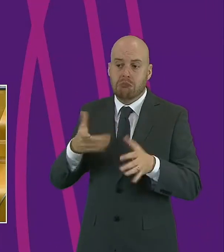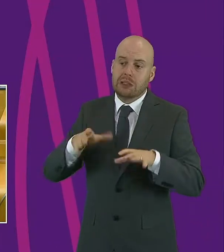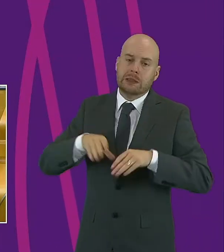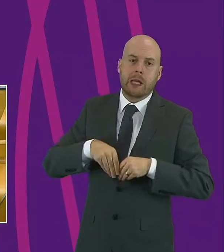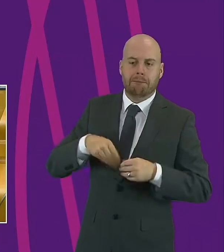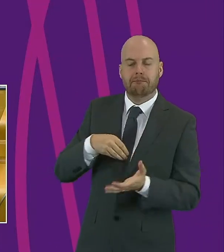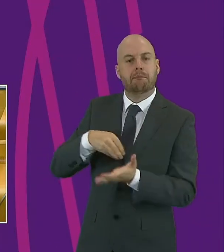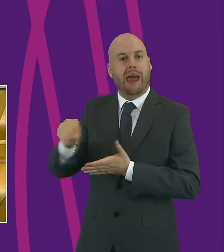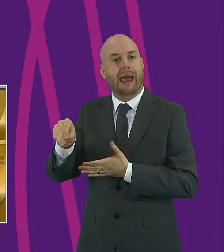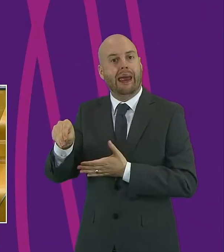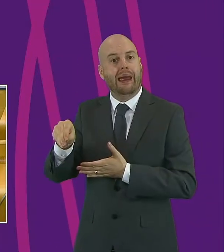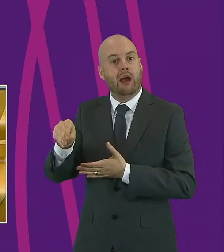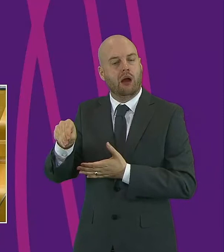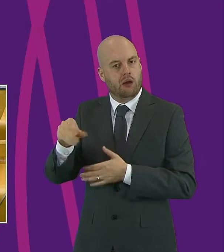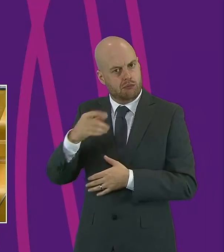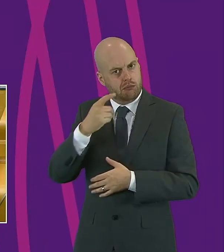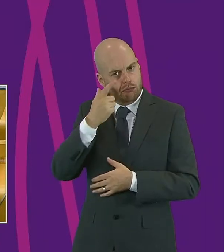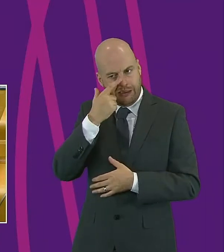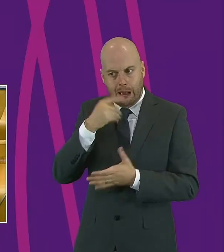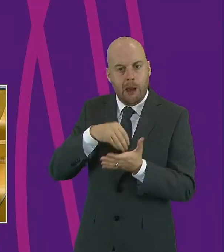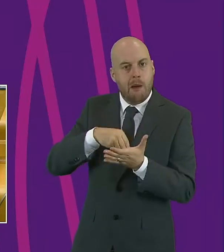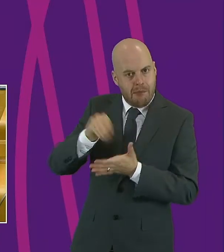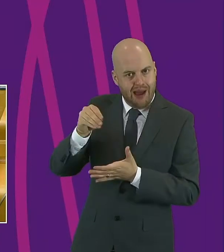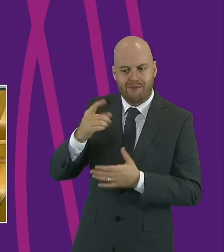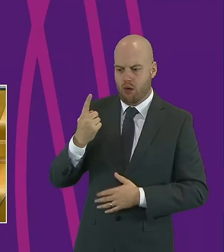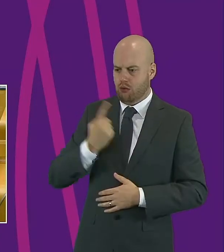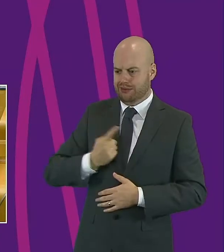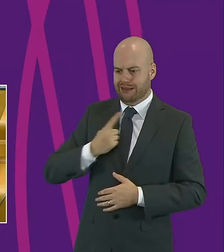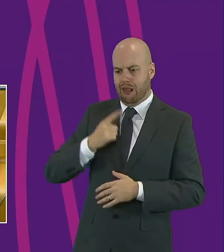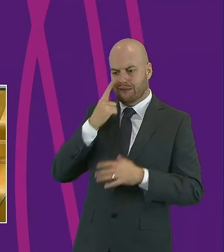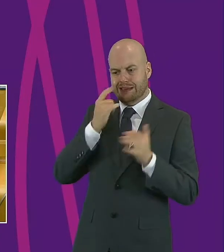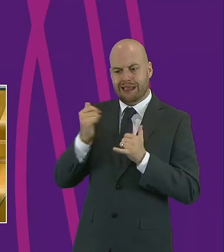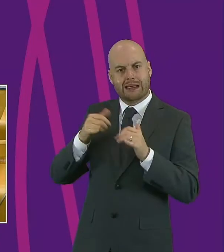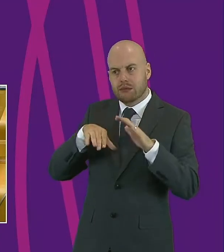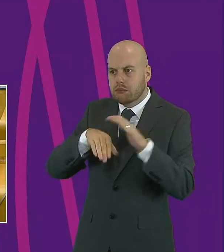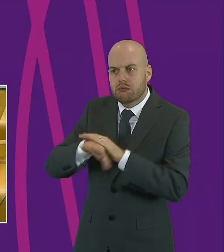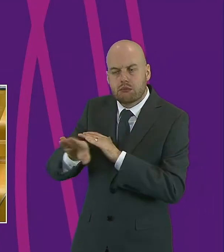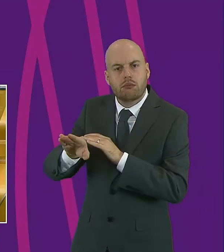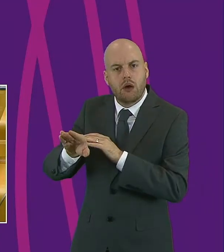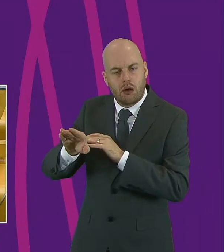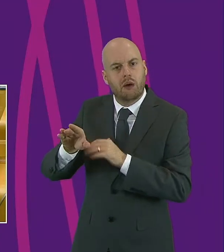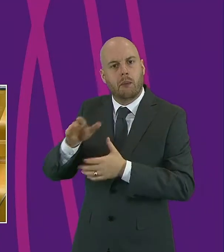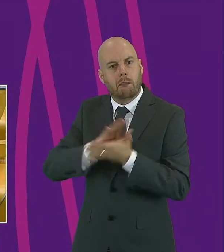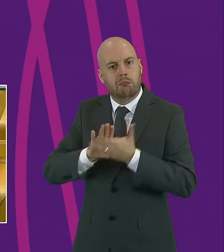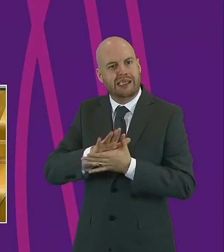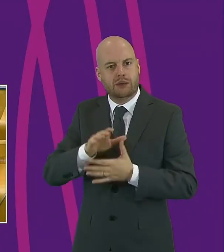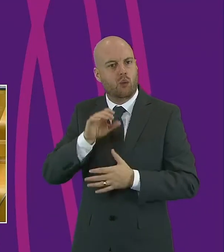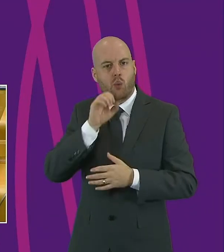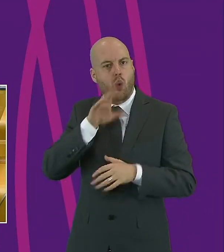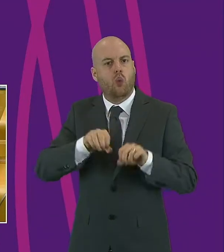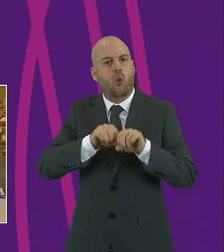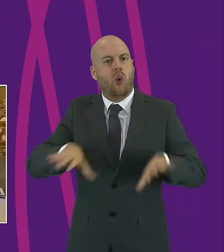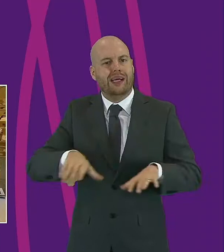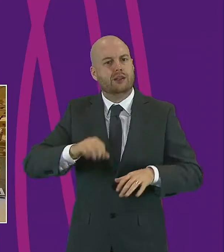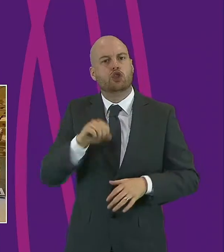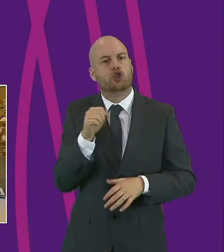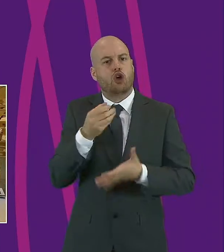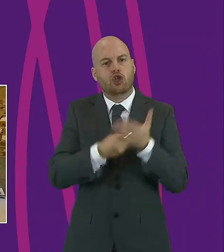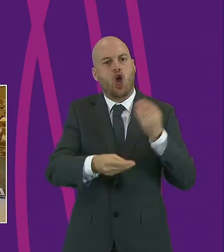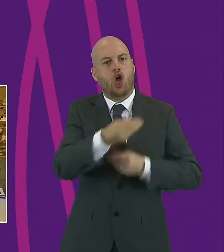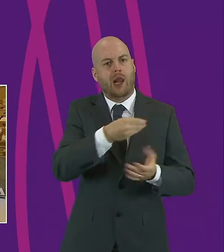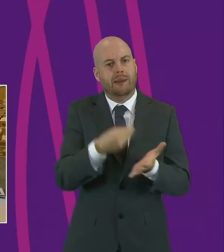testing facilities to take up underutilised capacity, therefore keeping more money in Scotland's economy? First